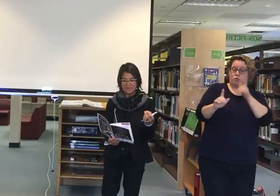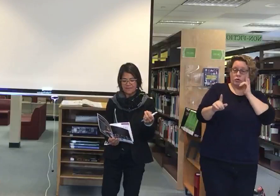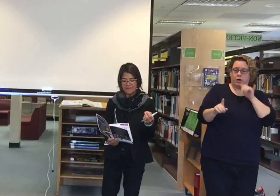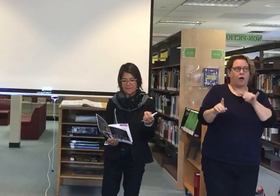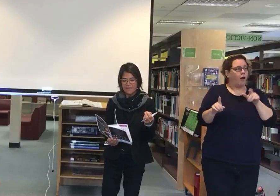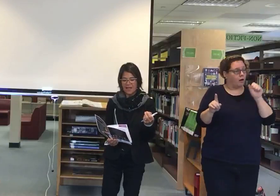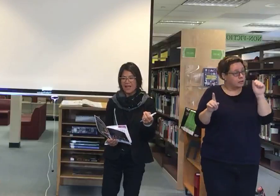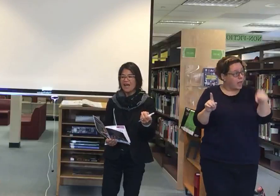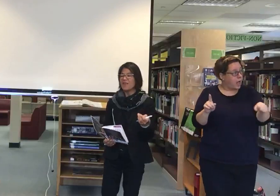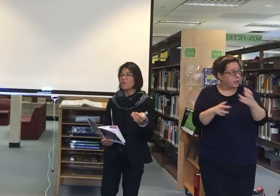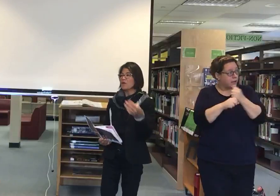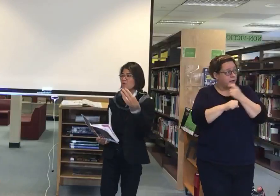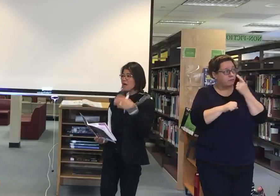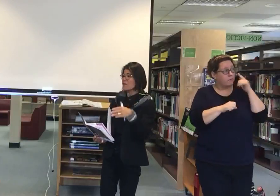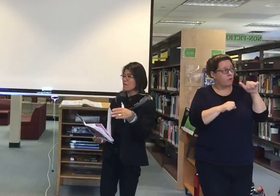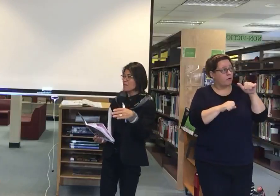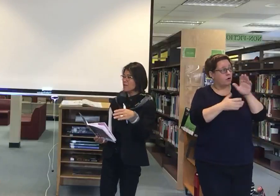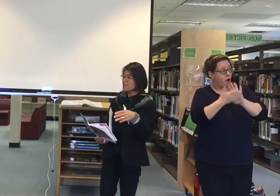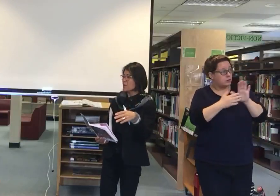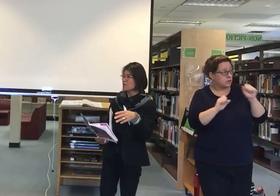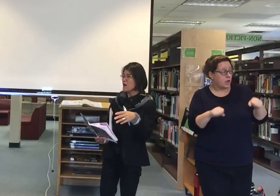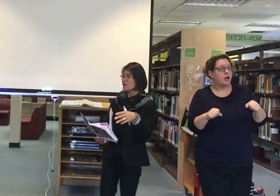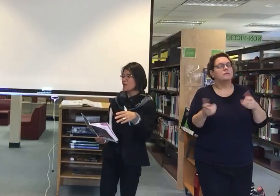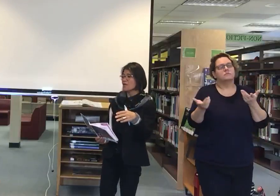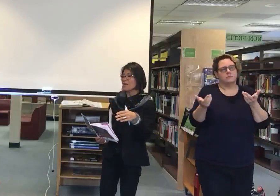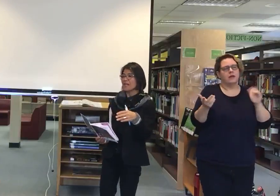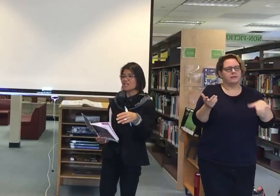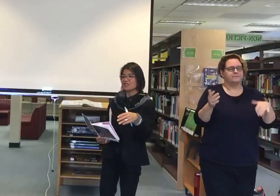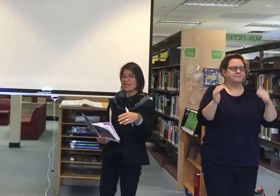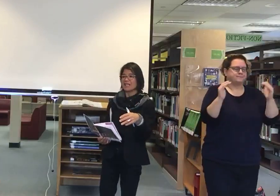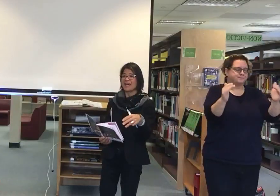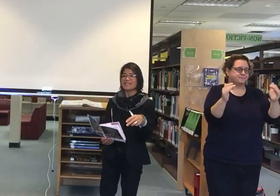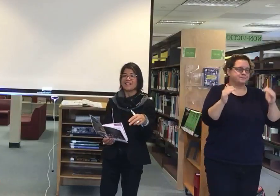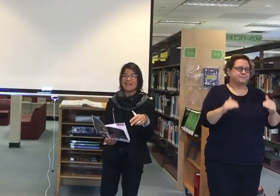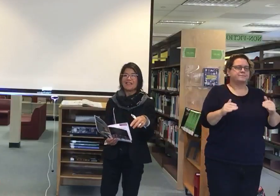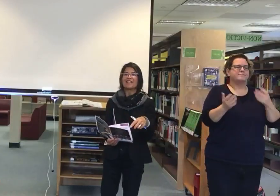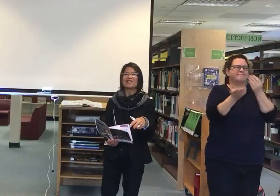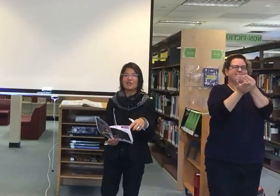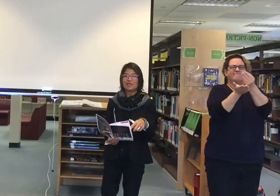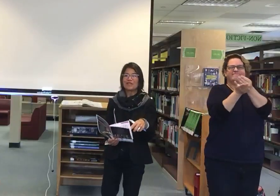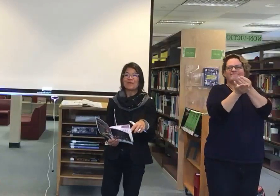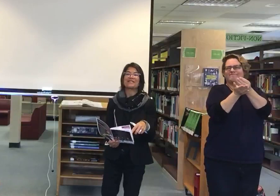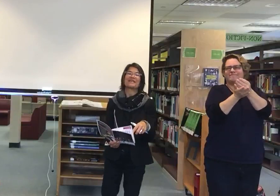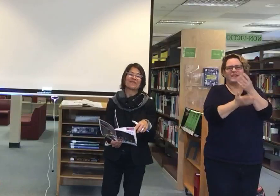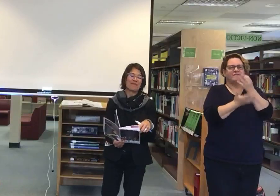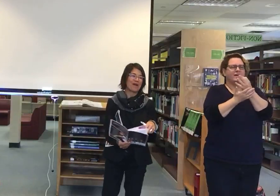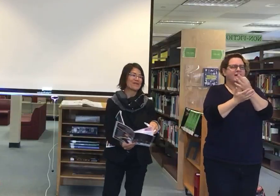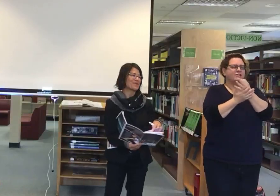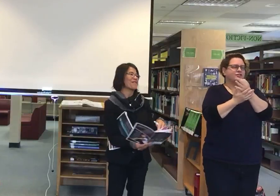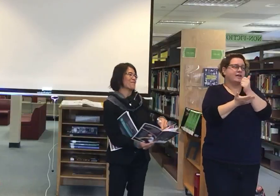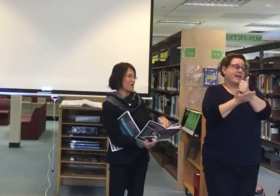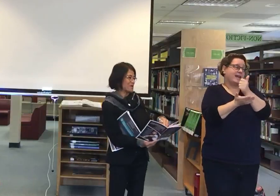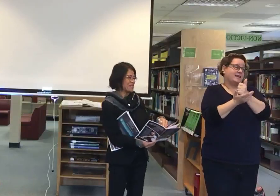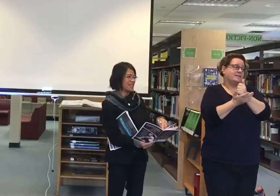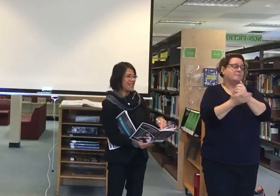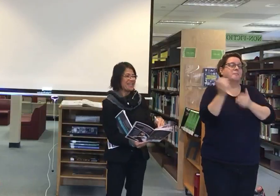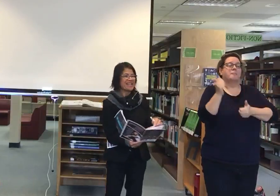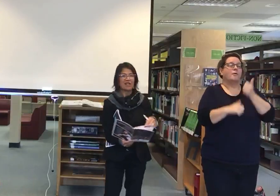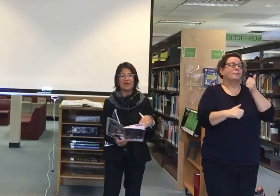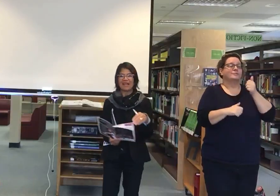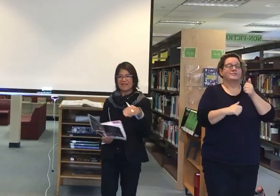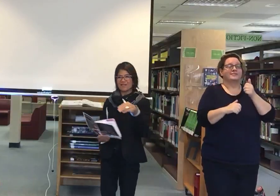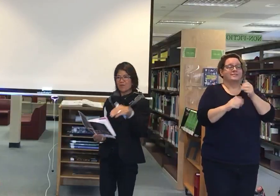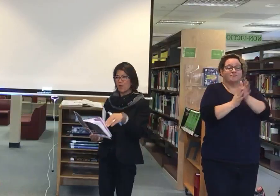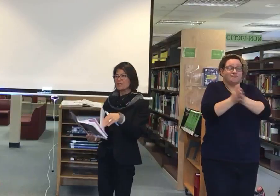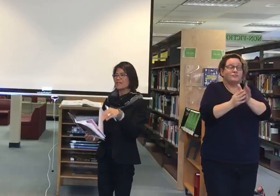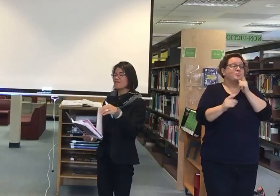them. And then we also have a piece where we talk about the financial aid, and that's usually the piece that the parents want the most, is